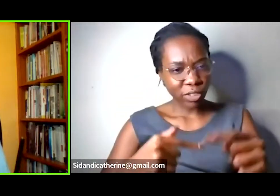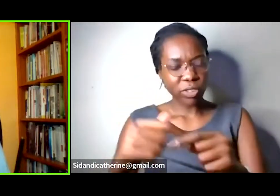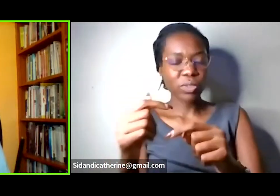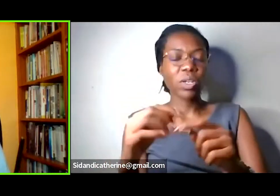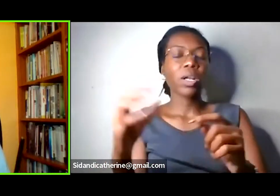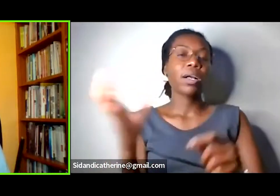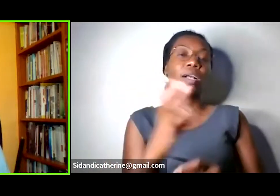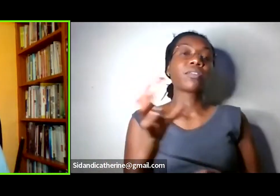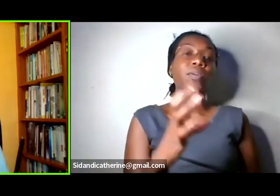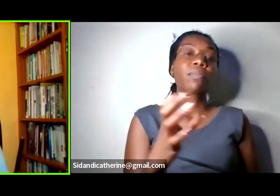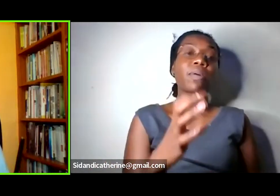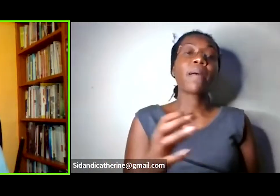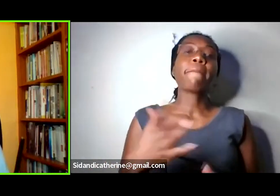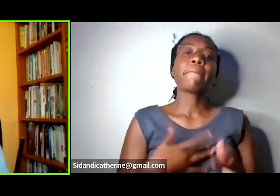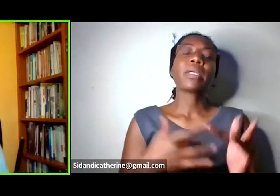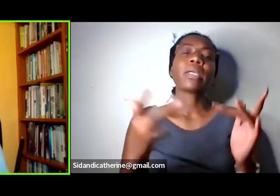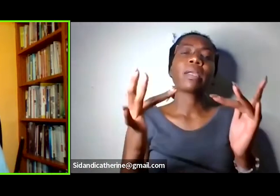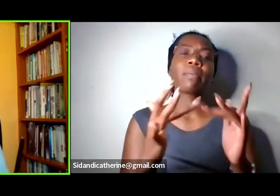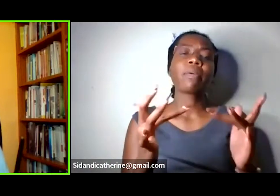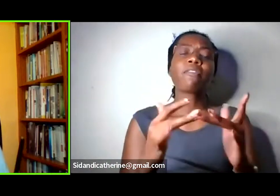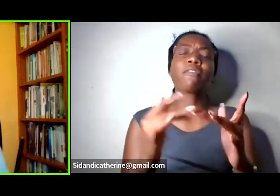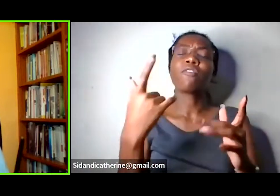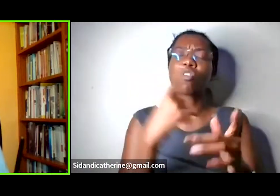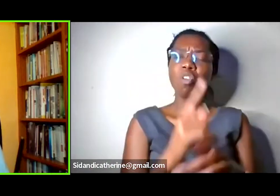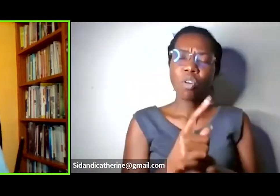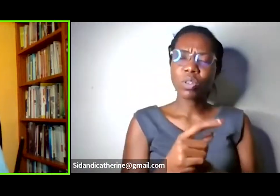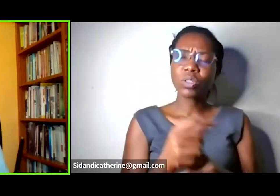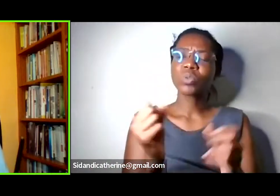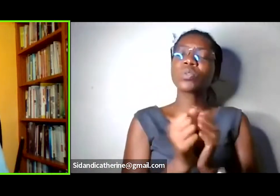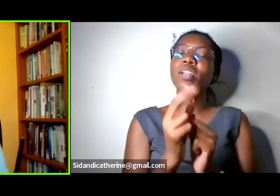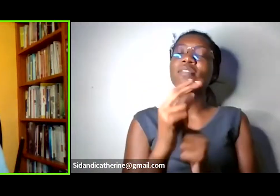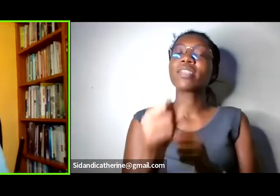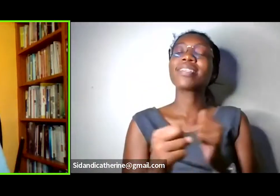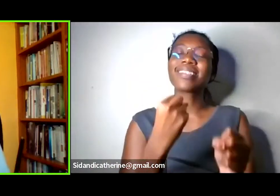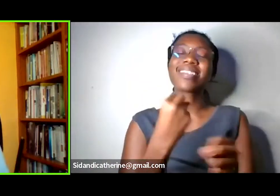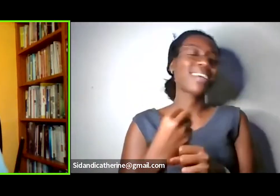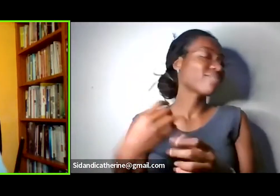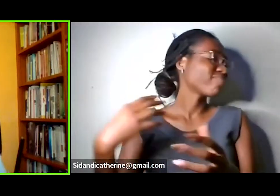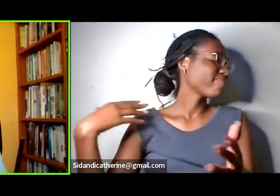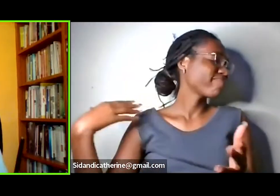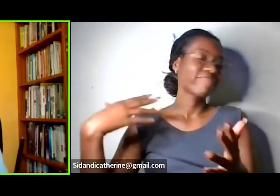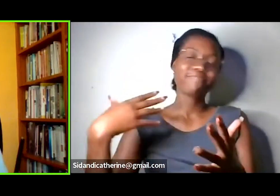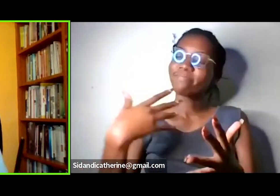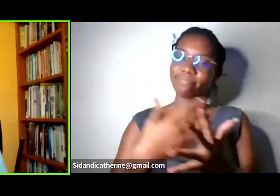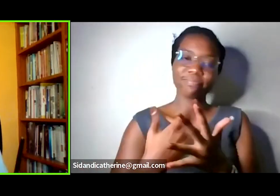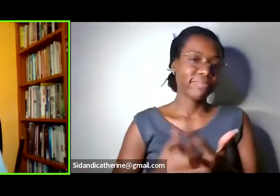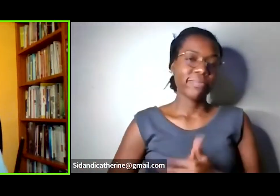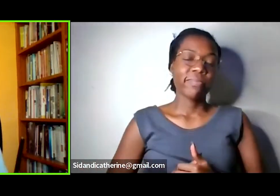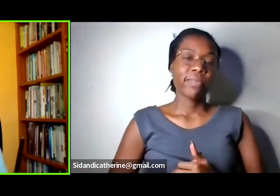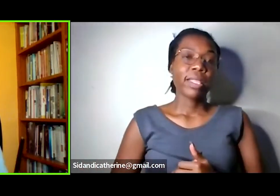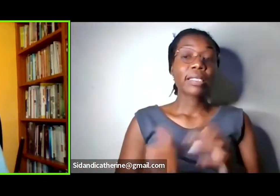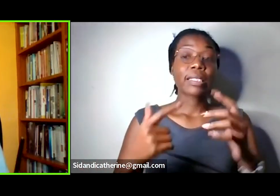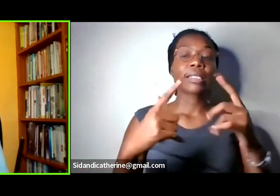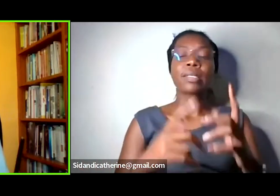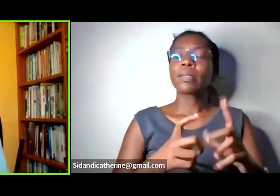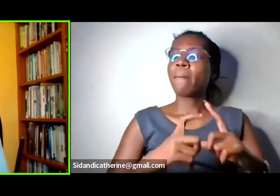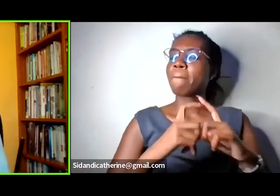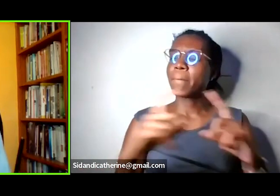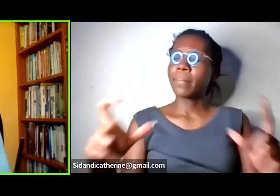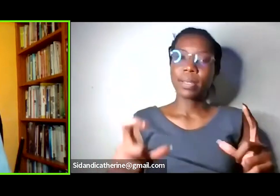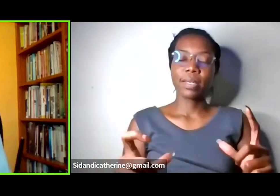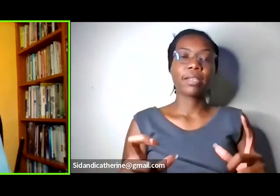loop. The customer is saying, keep me posted. Okay? And the easiest way of